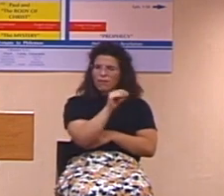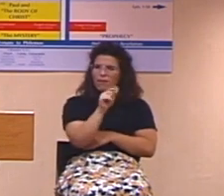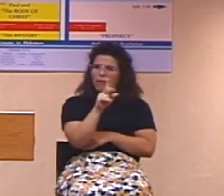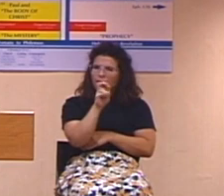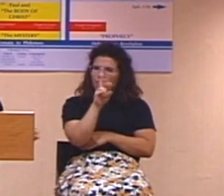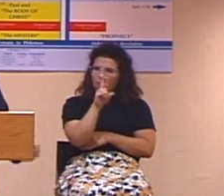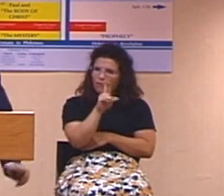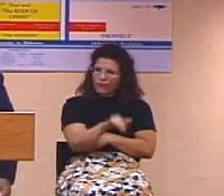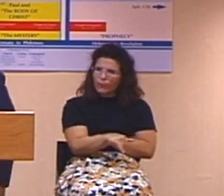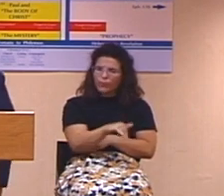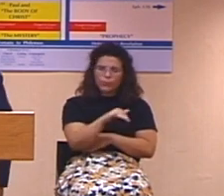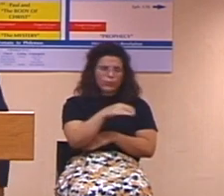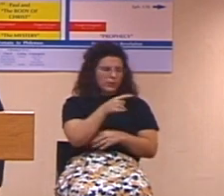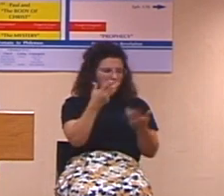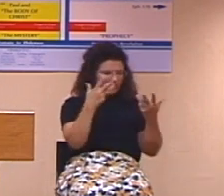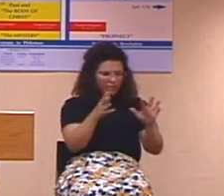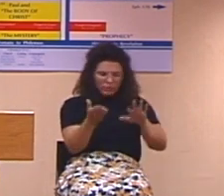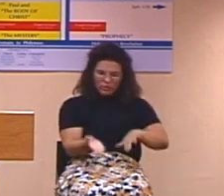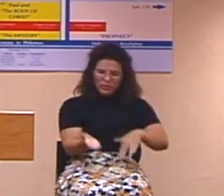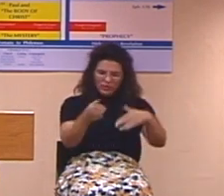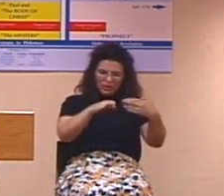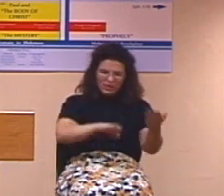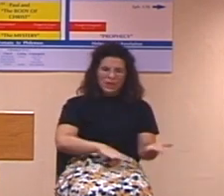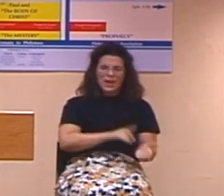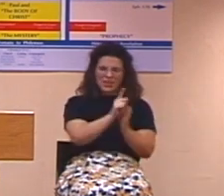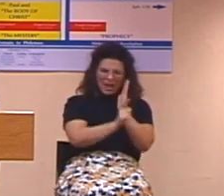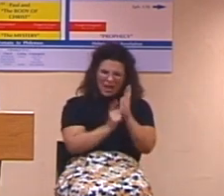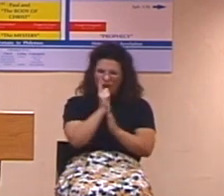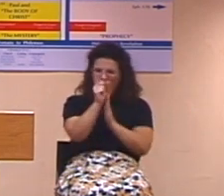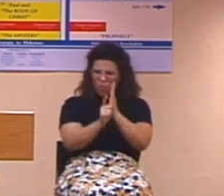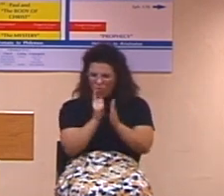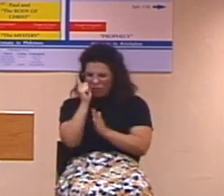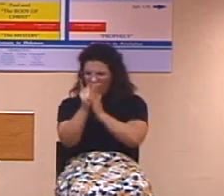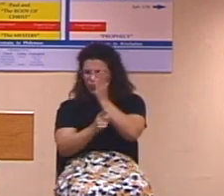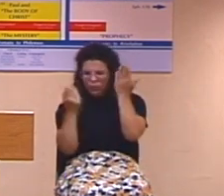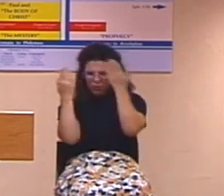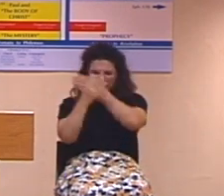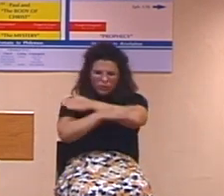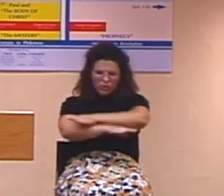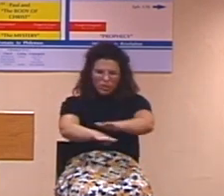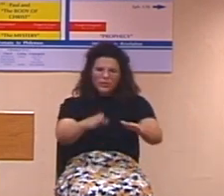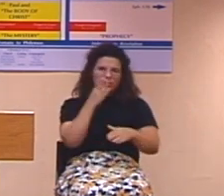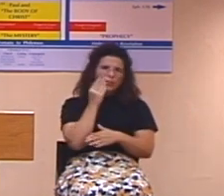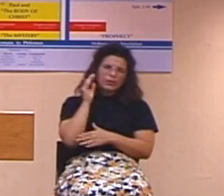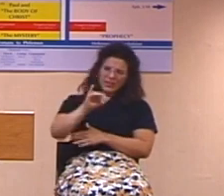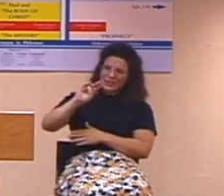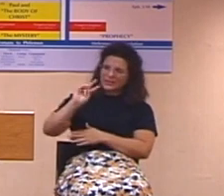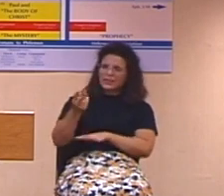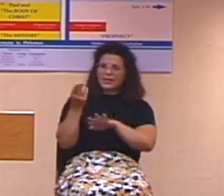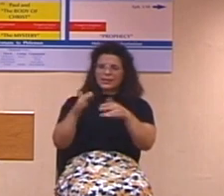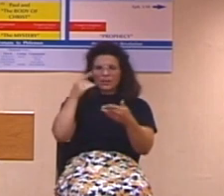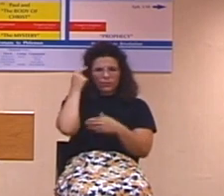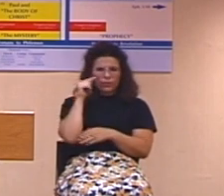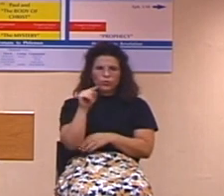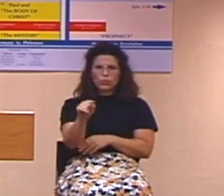he died. And in those hours of darkness experienced that second death for you. And I'm